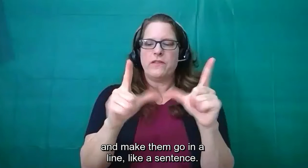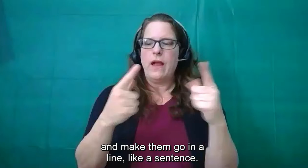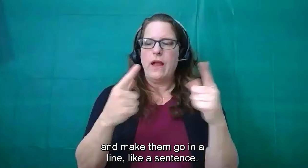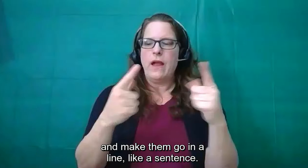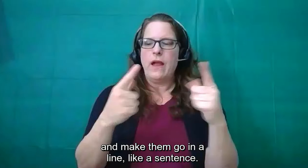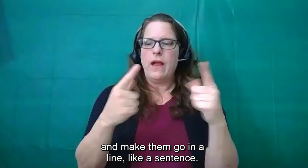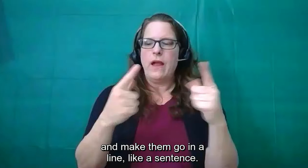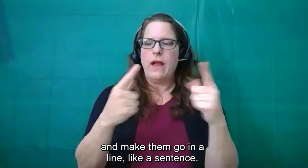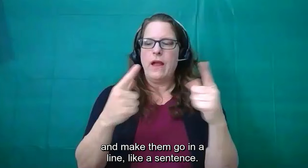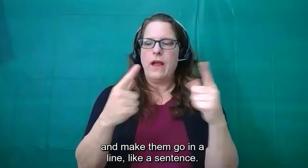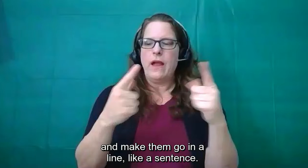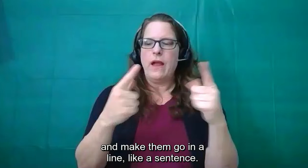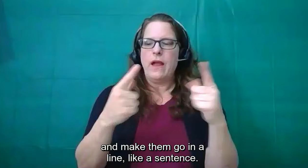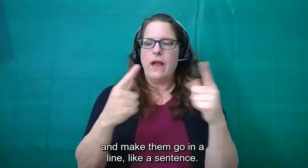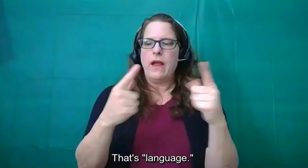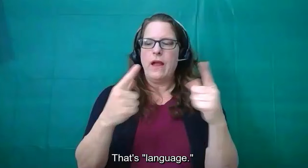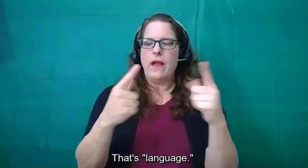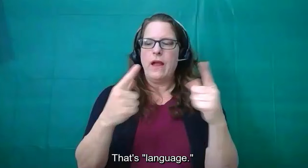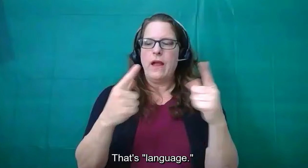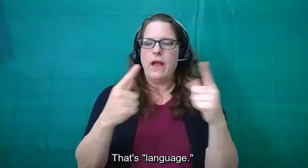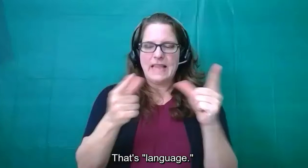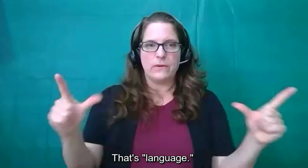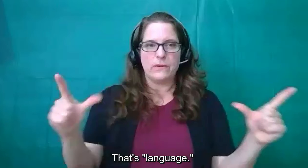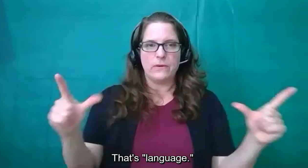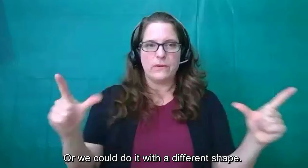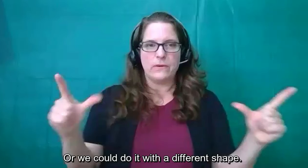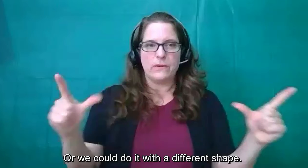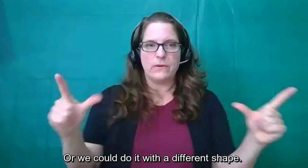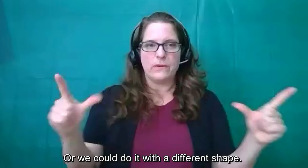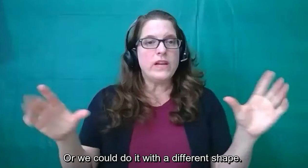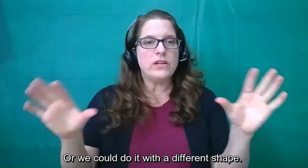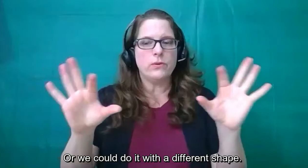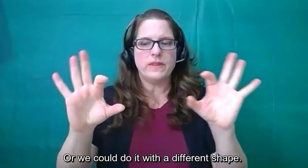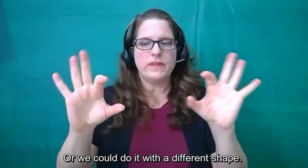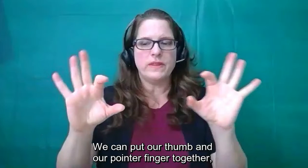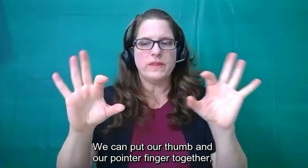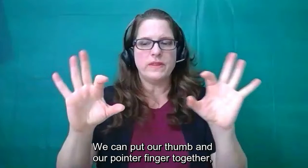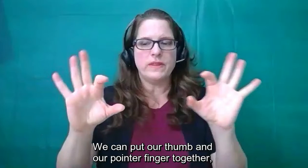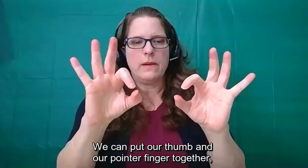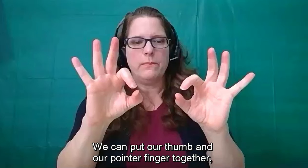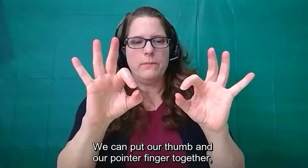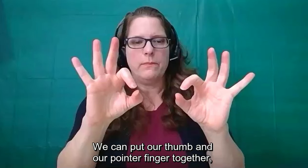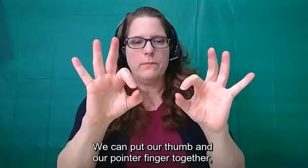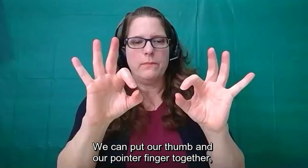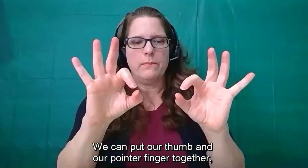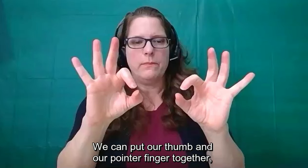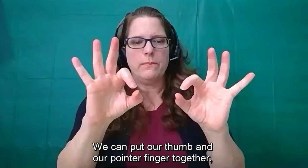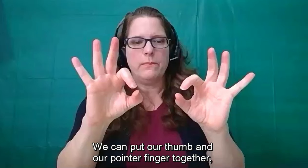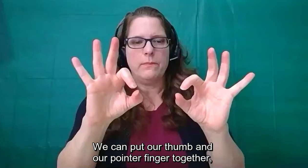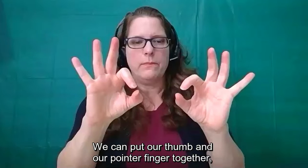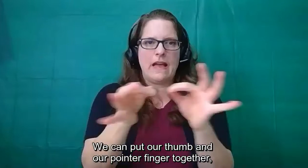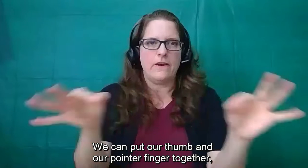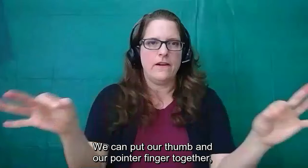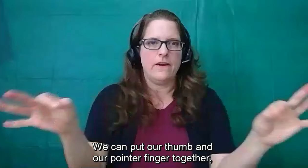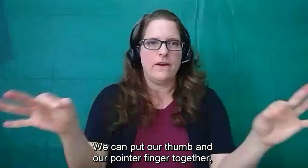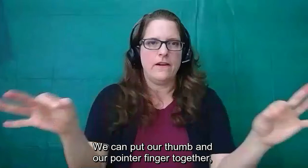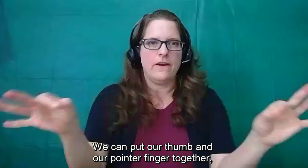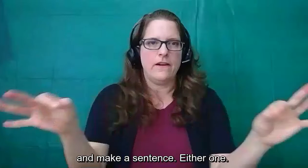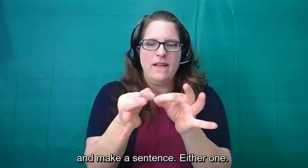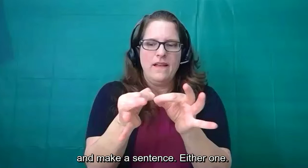them go in a line like a sentence. That's language. Or we could do it with a different shape. We can put our thumb and our pointer finger together and make a